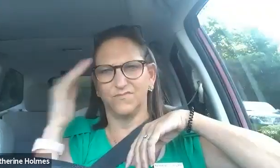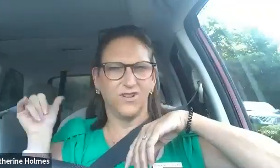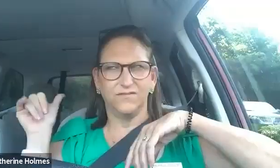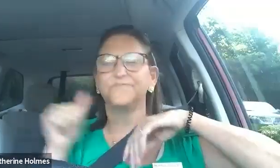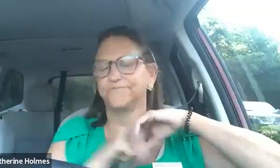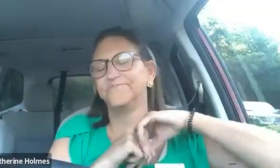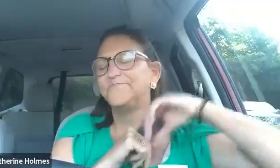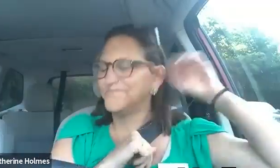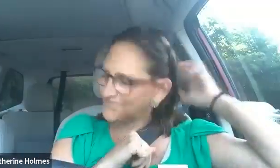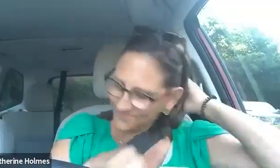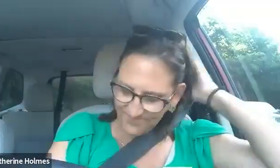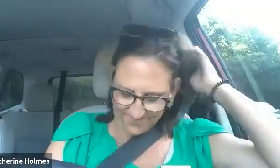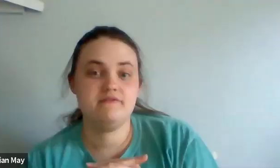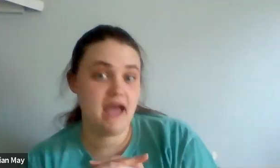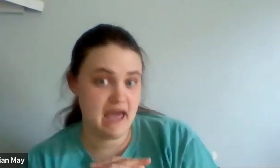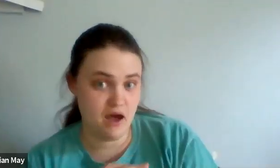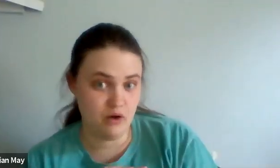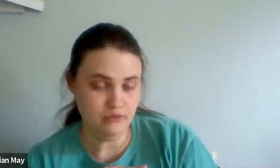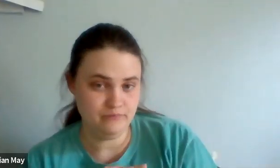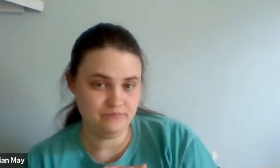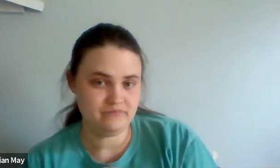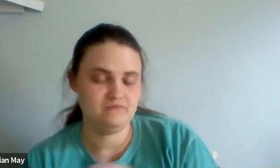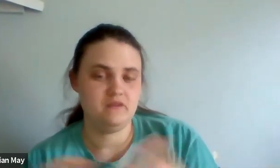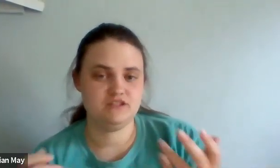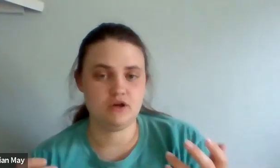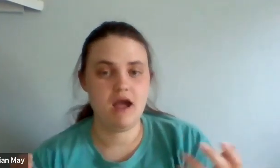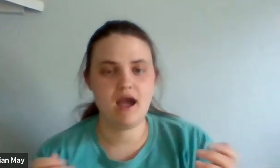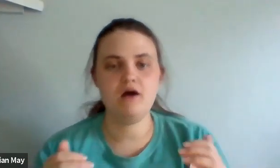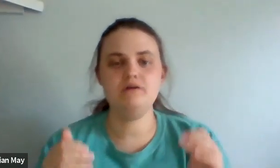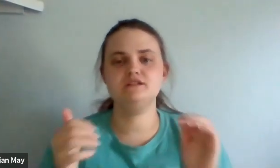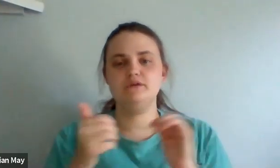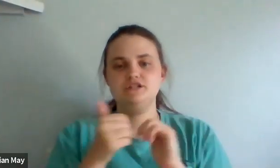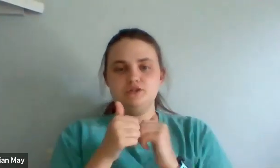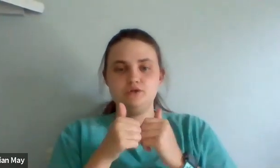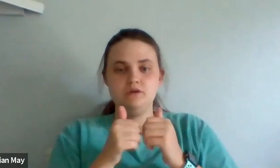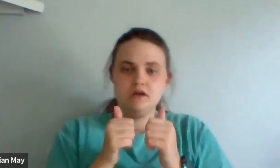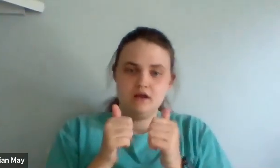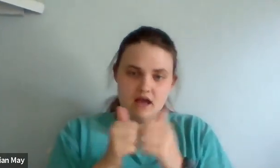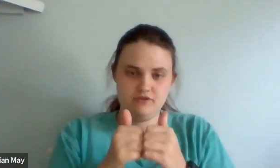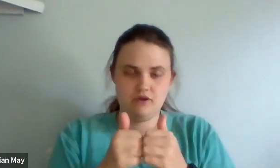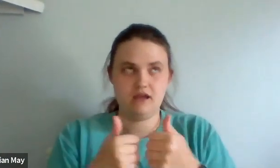What? Then we have how. So how is going to have your